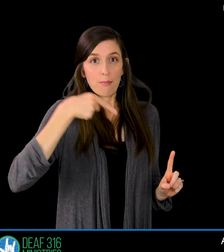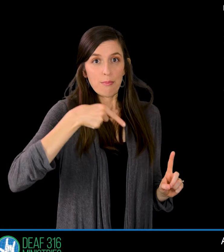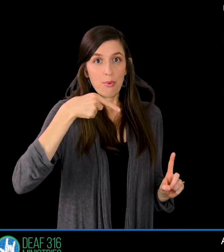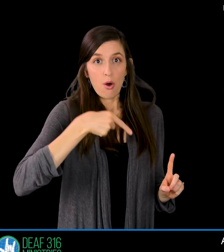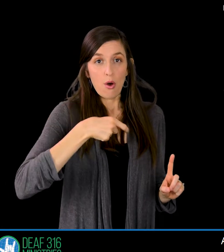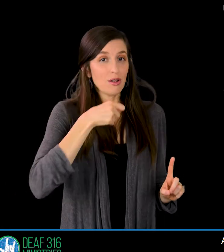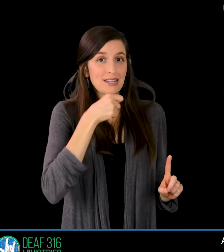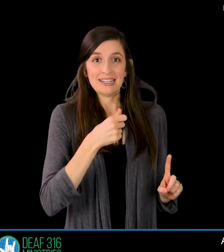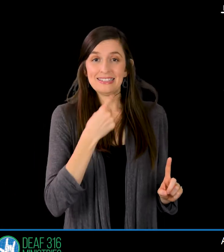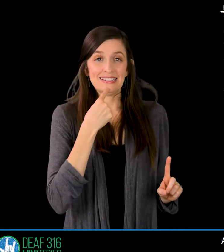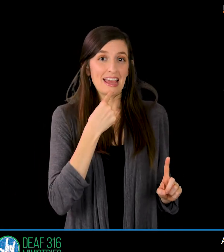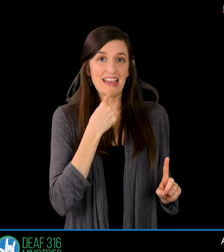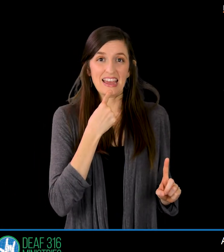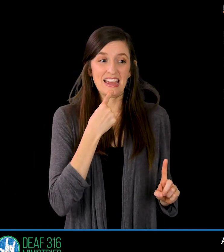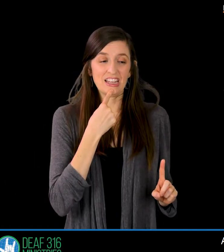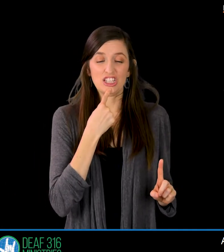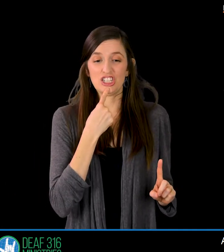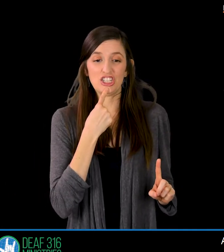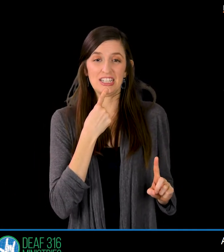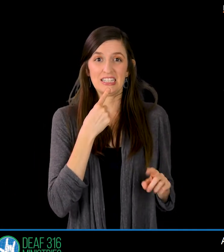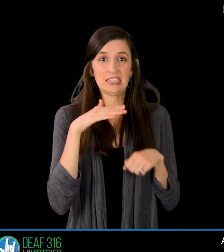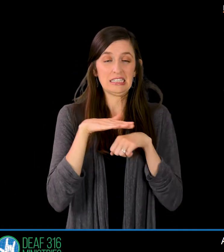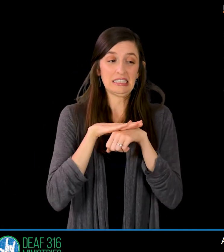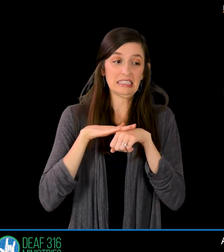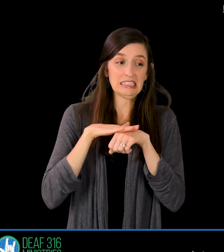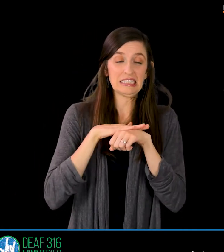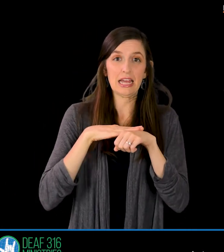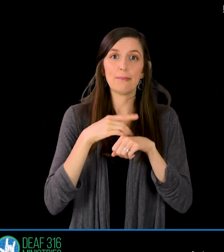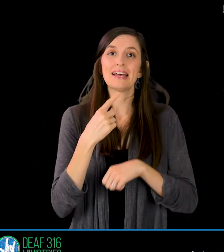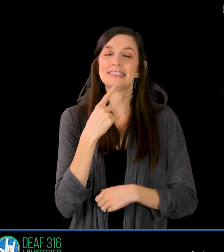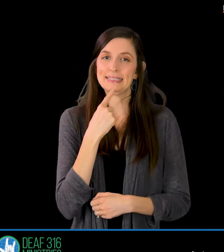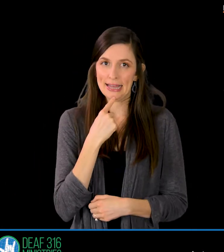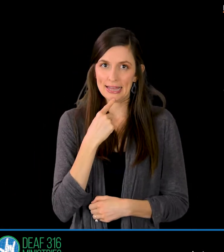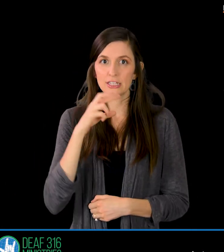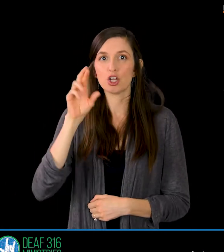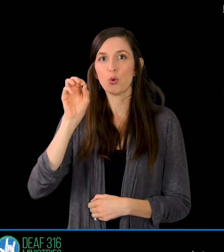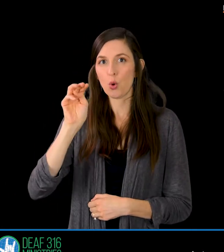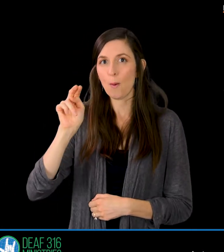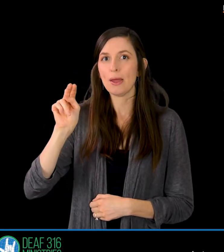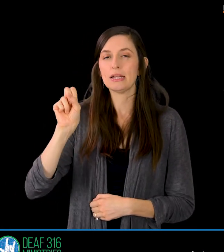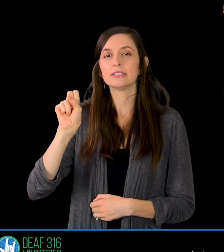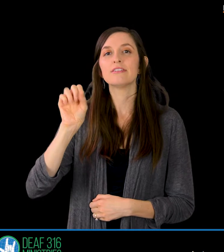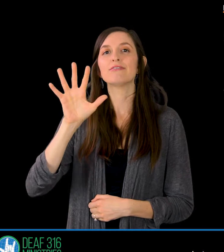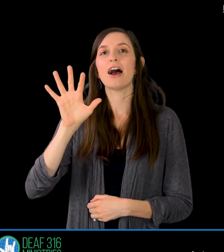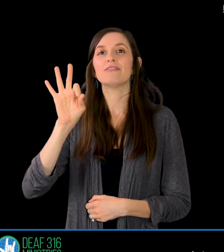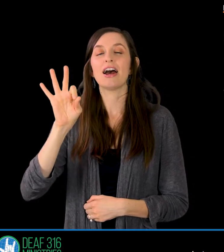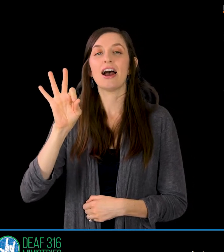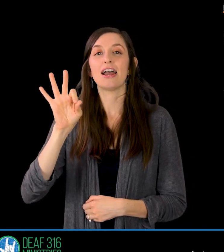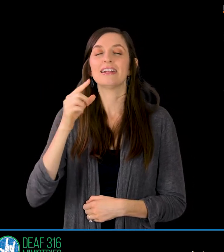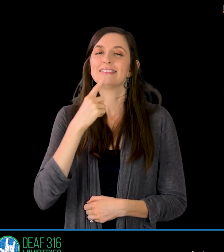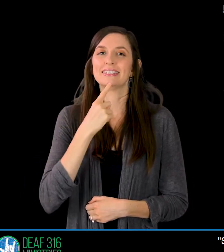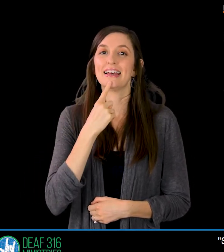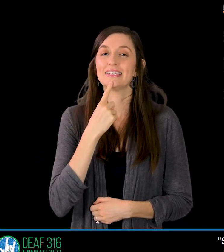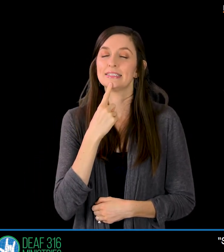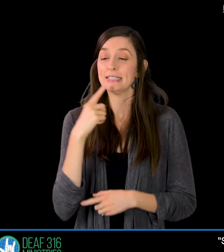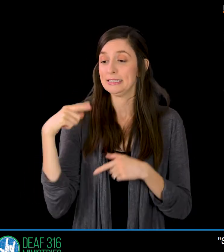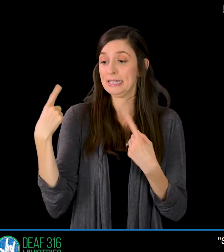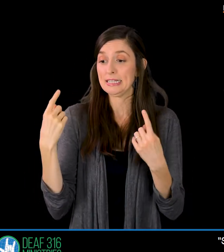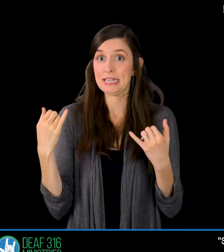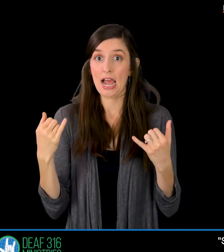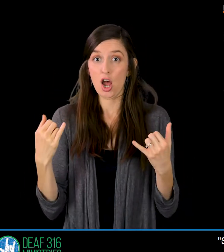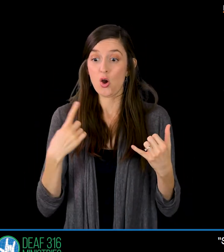that Paul didn't say that in an isolated way but says very fundamentally in Romans 5 9